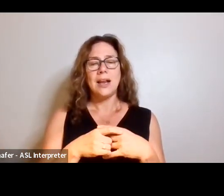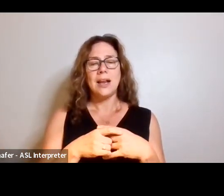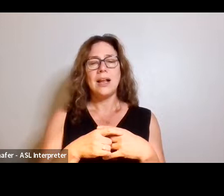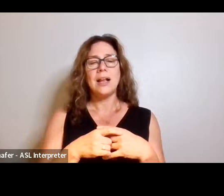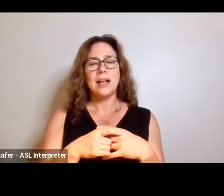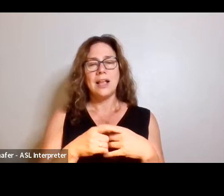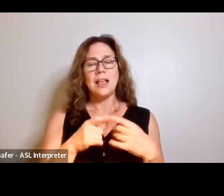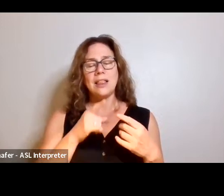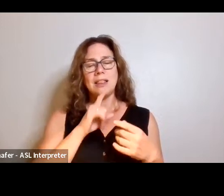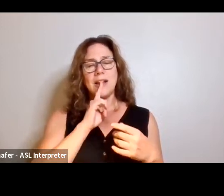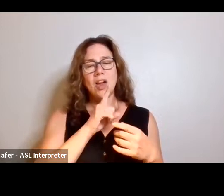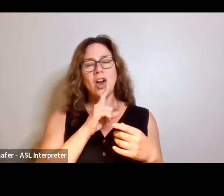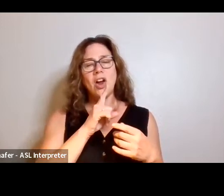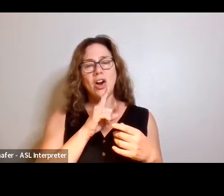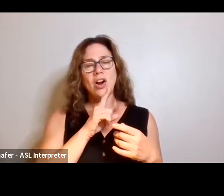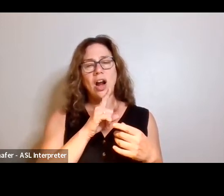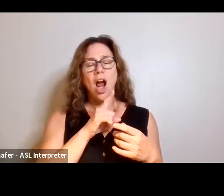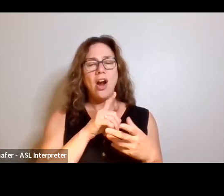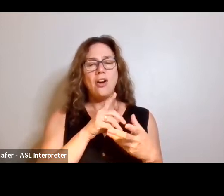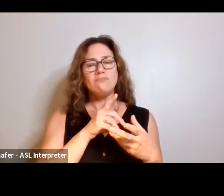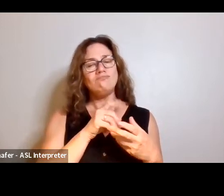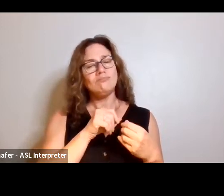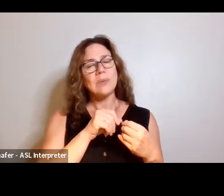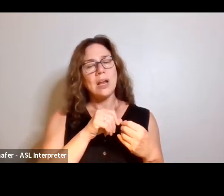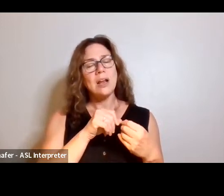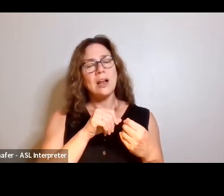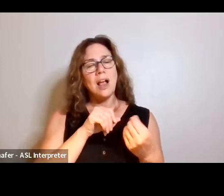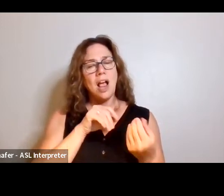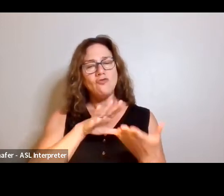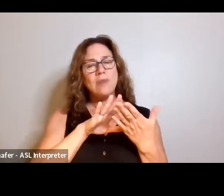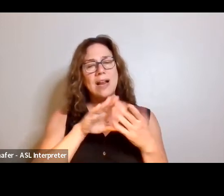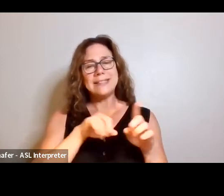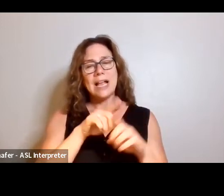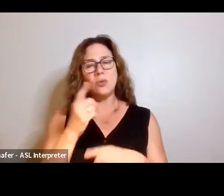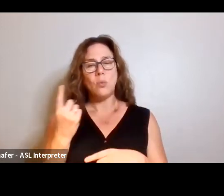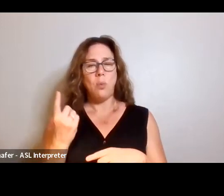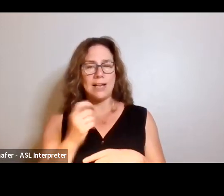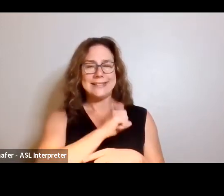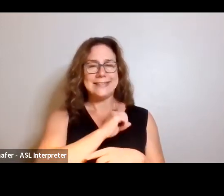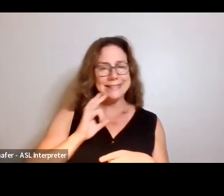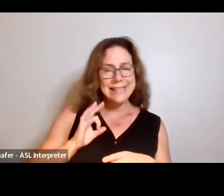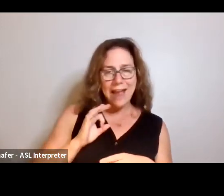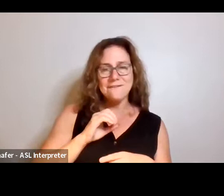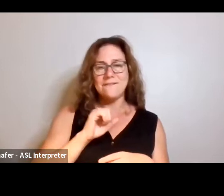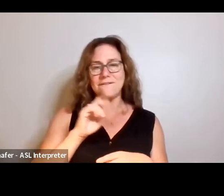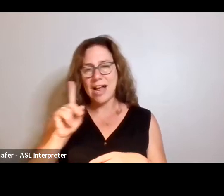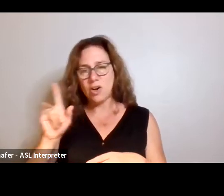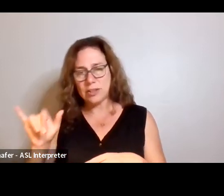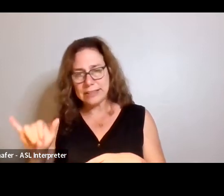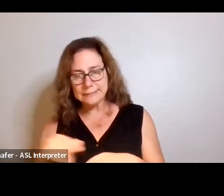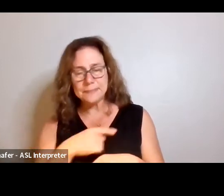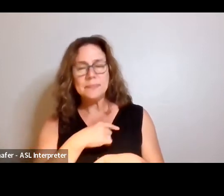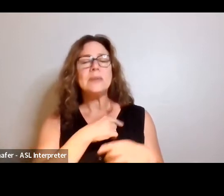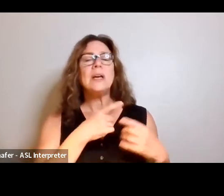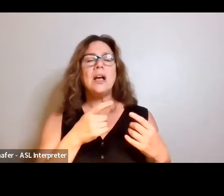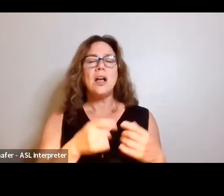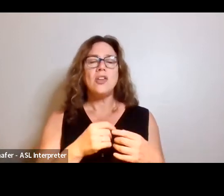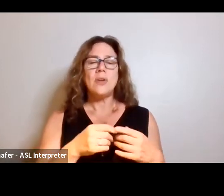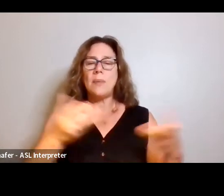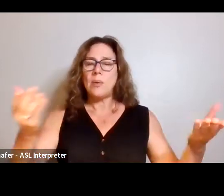being addressed as one is really important to us. They were excited and happy to be back. A new year, a new